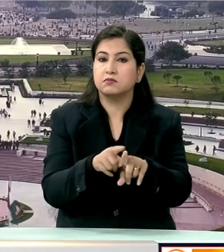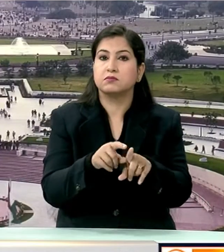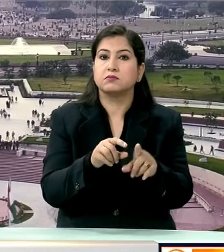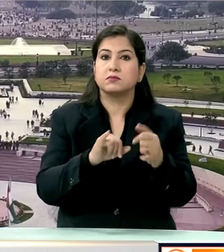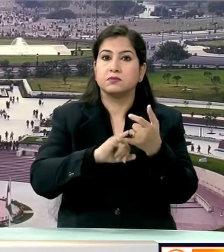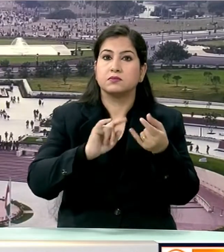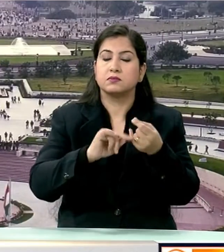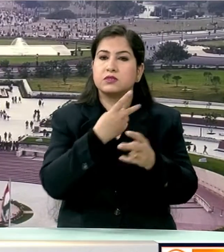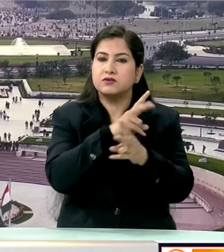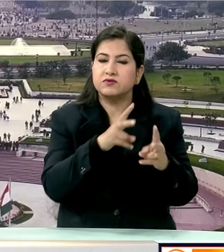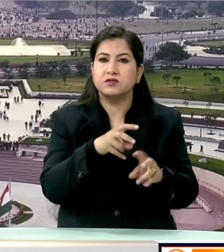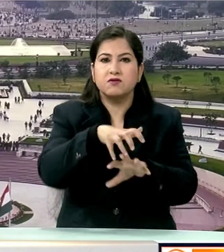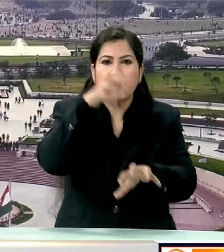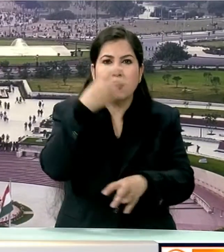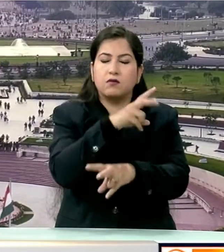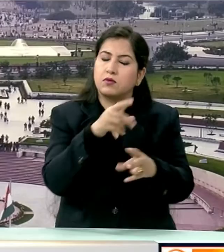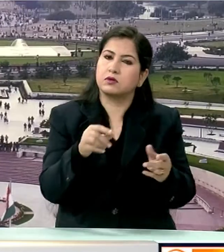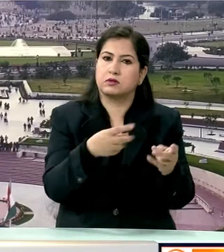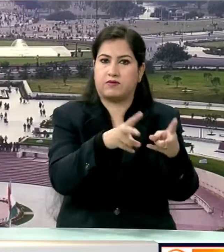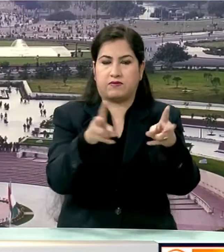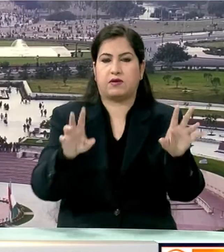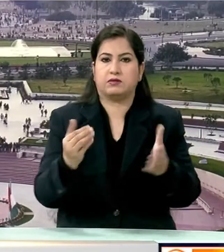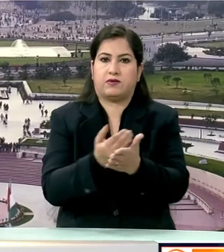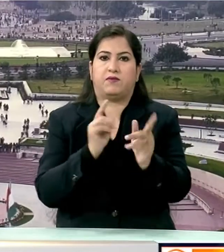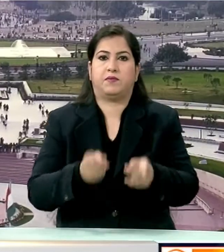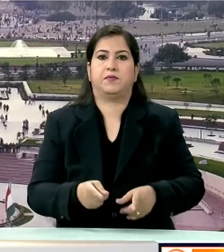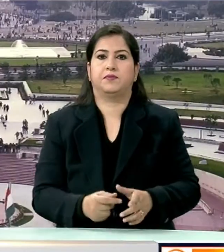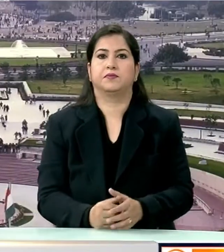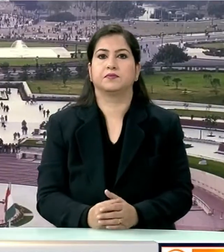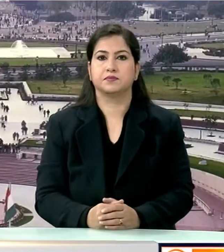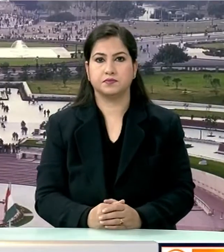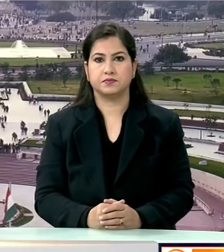the species of wild animals and plants.